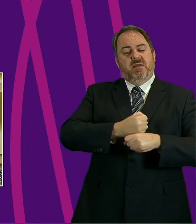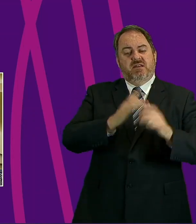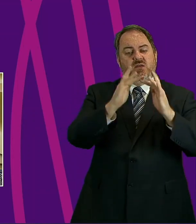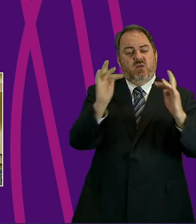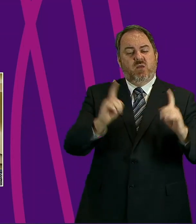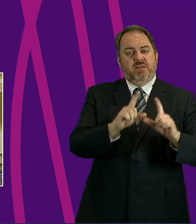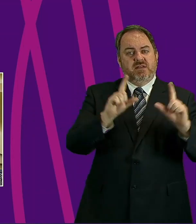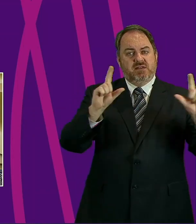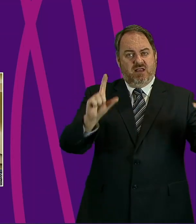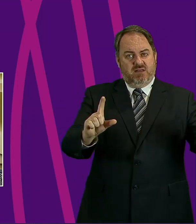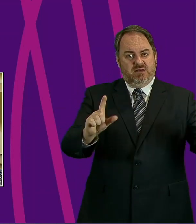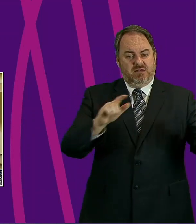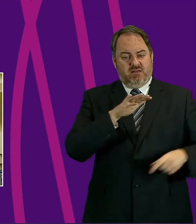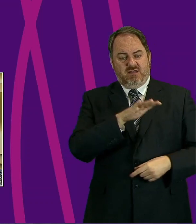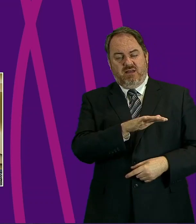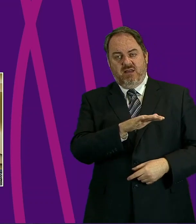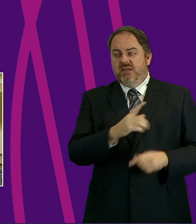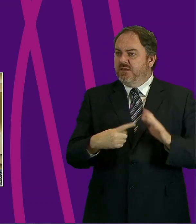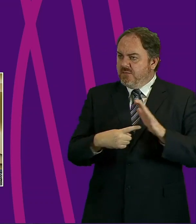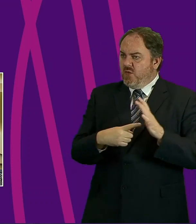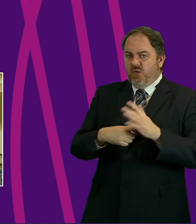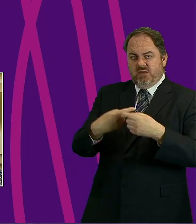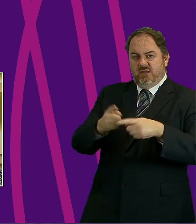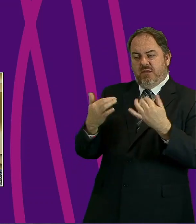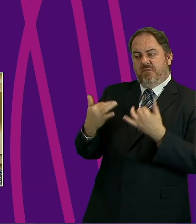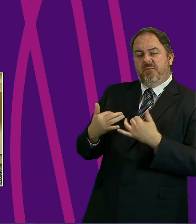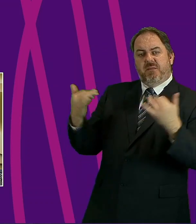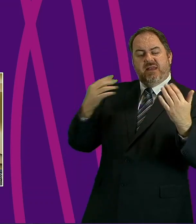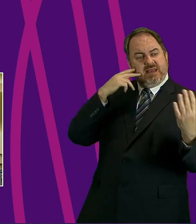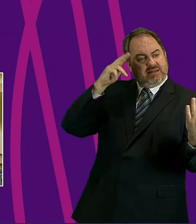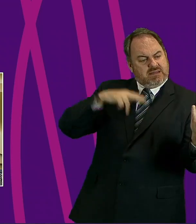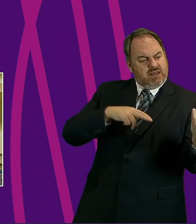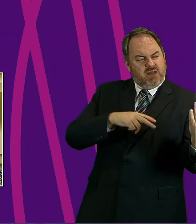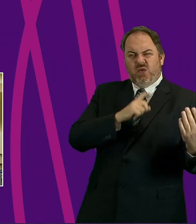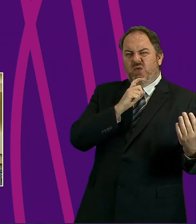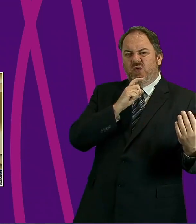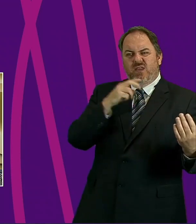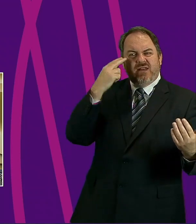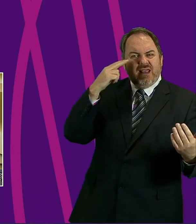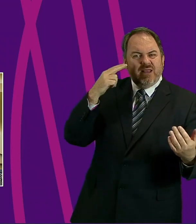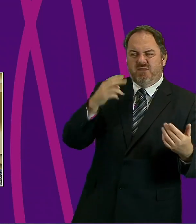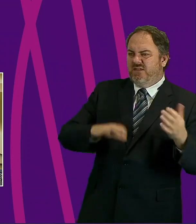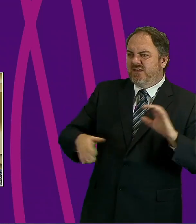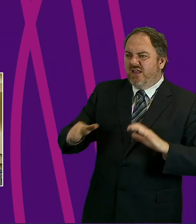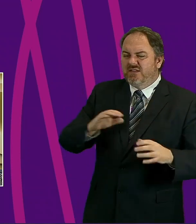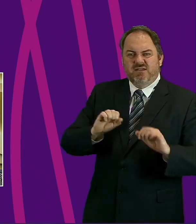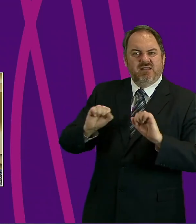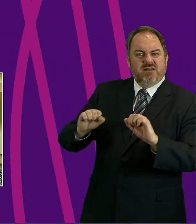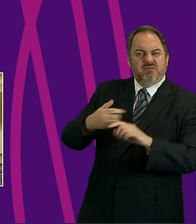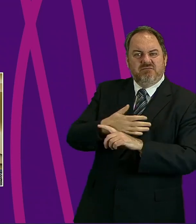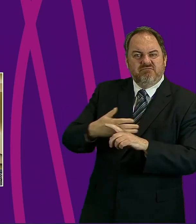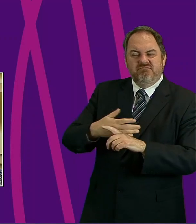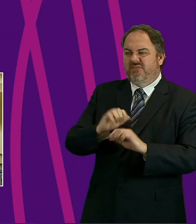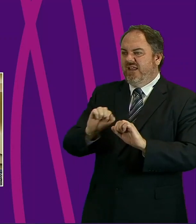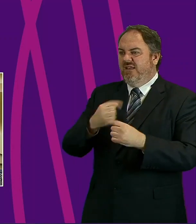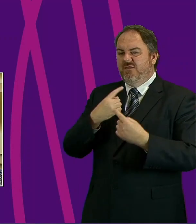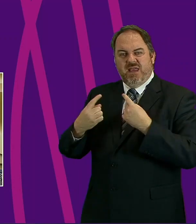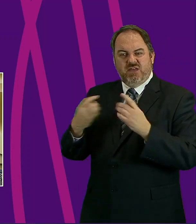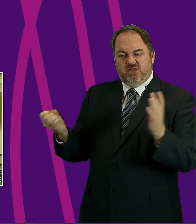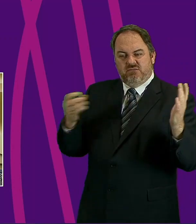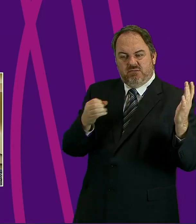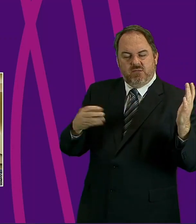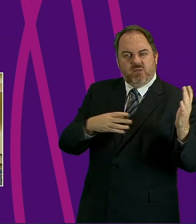it's really important that people see the names of those who are providing us with that advice. But as we go through this, we will continue to put as much